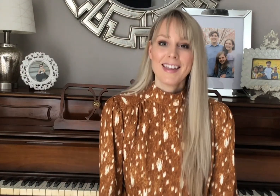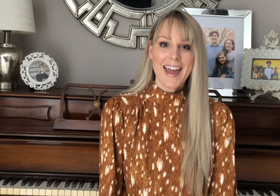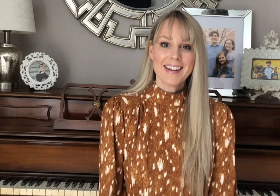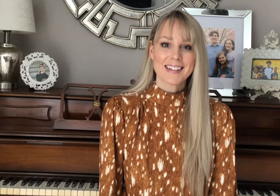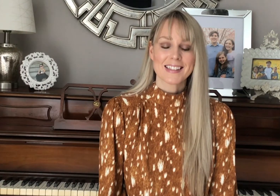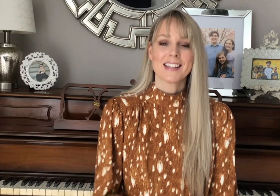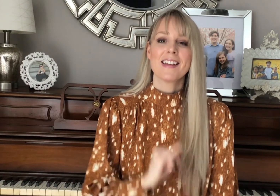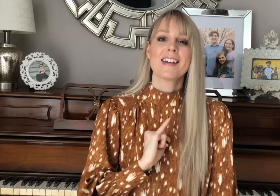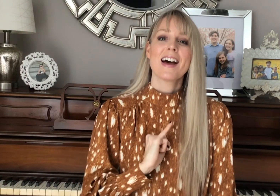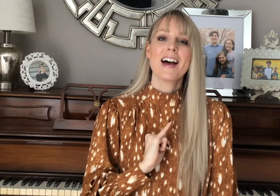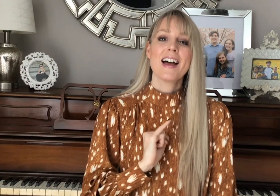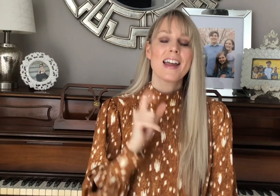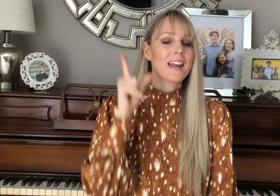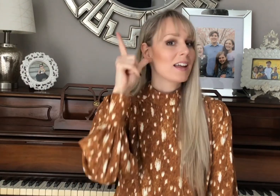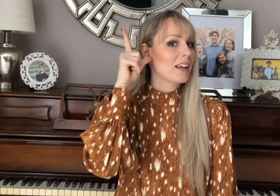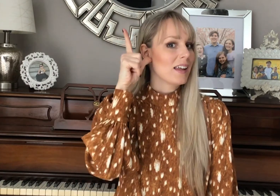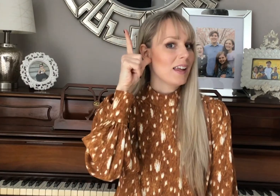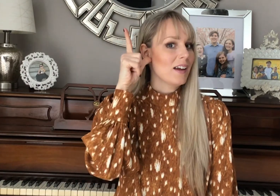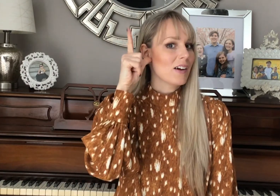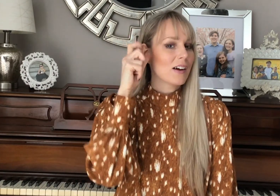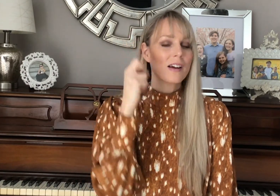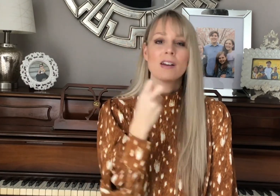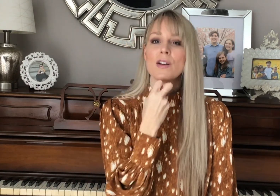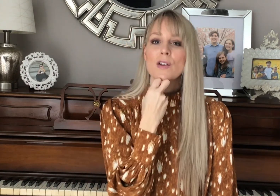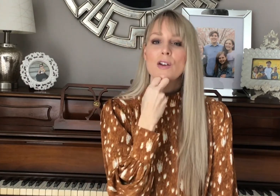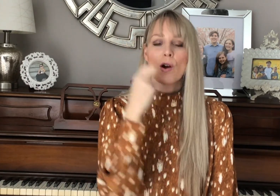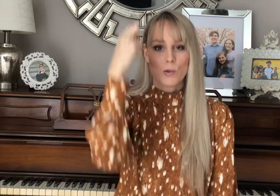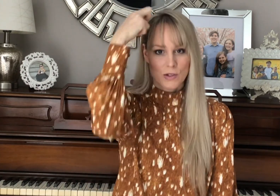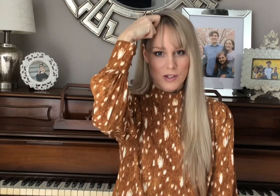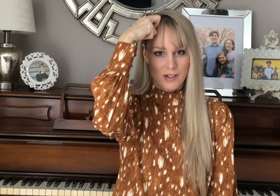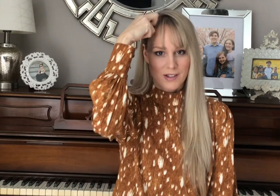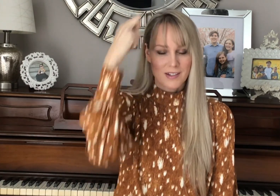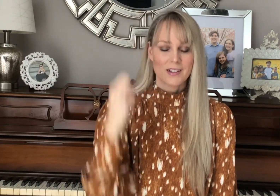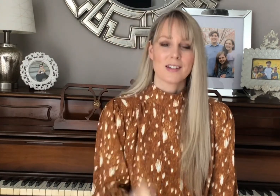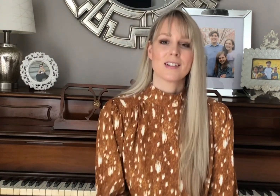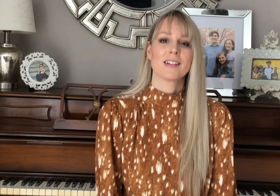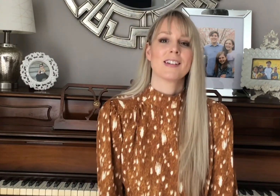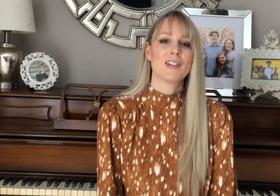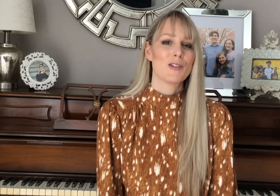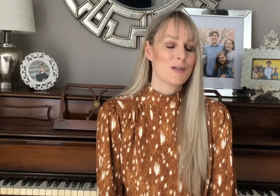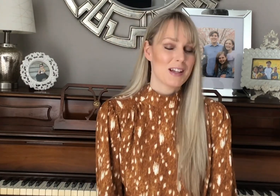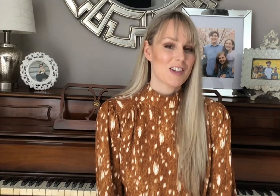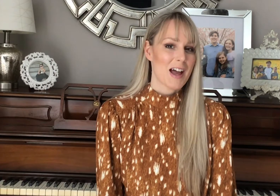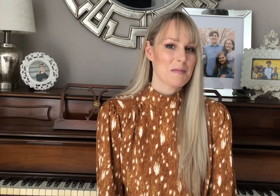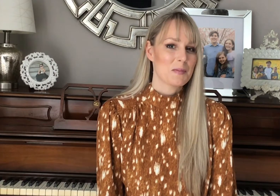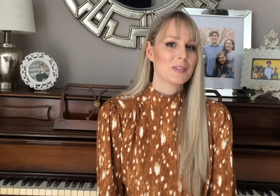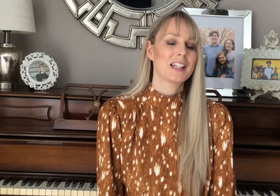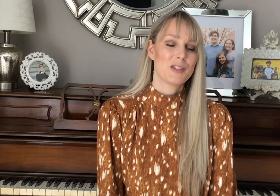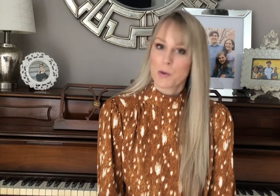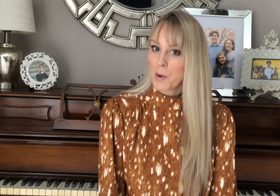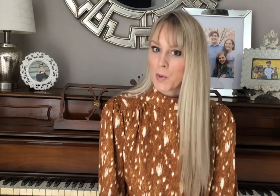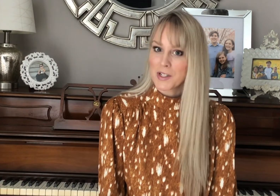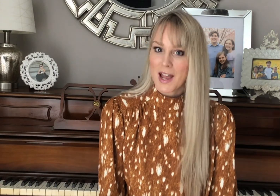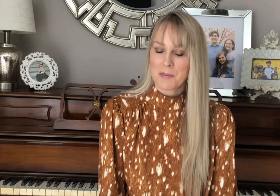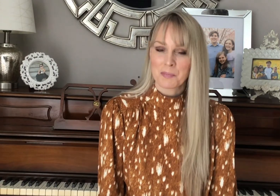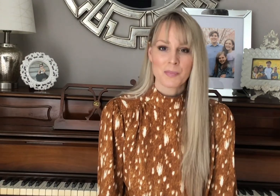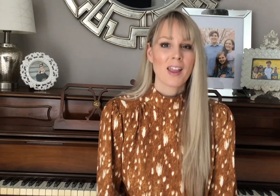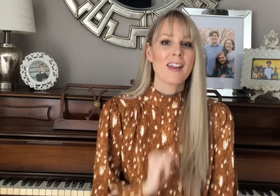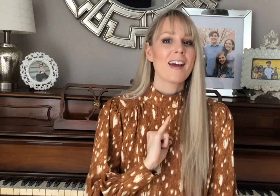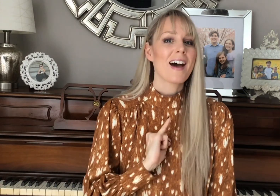Again. I hear goat. Great job. Let's do it one more time.